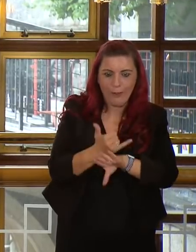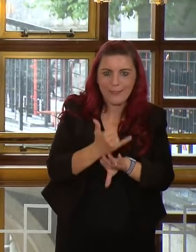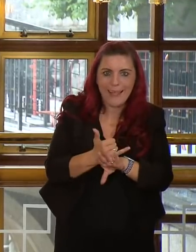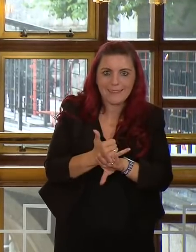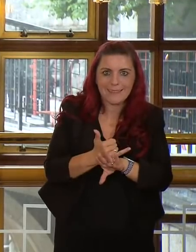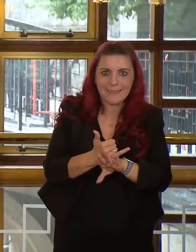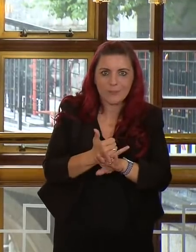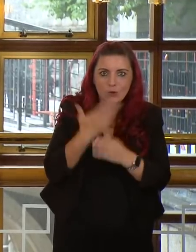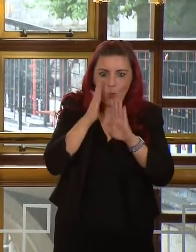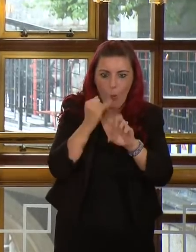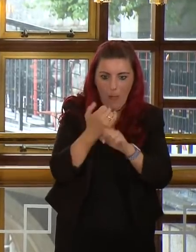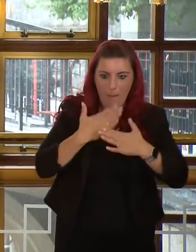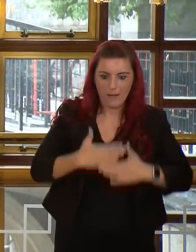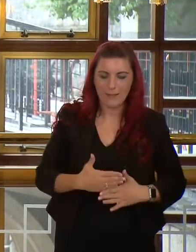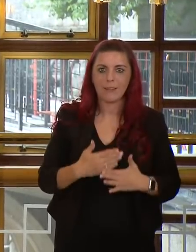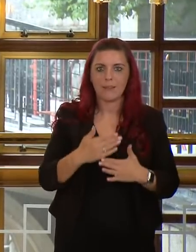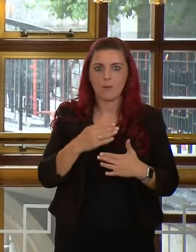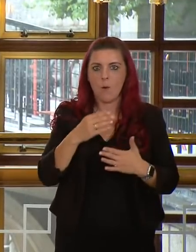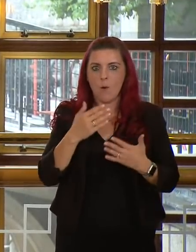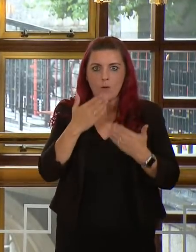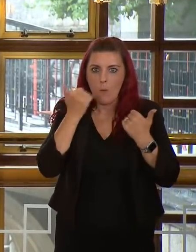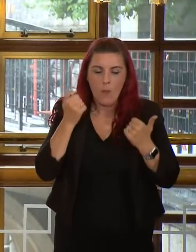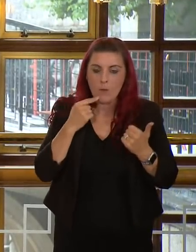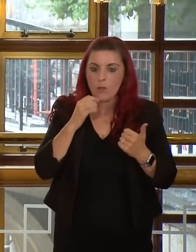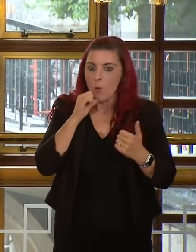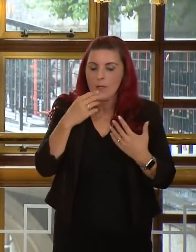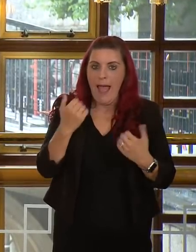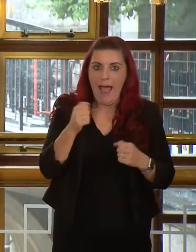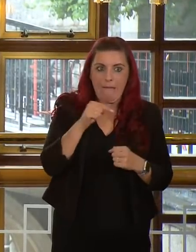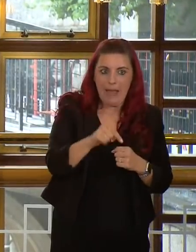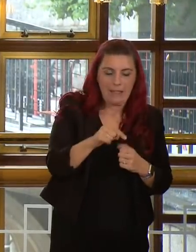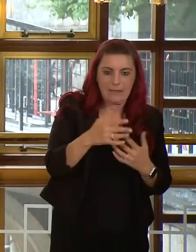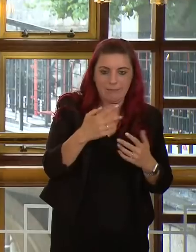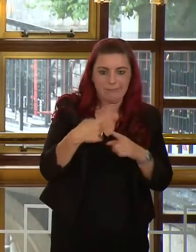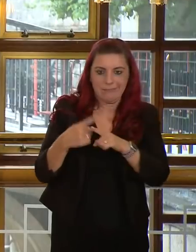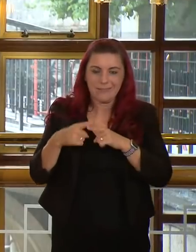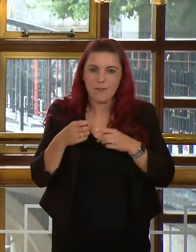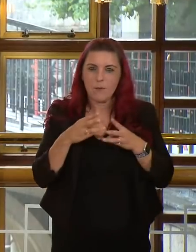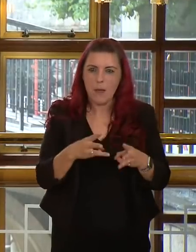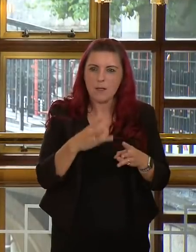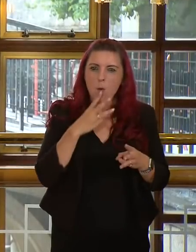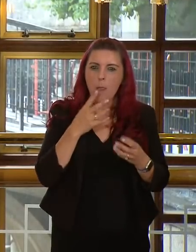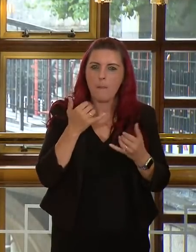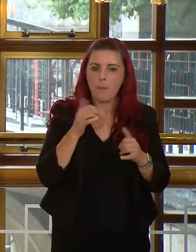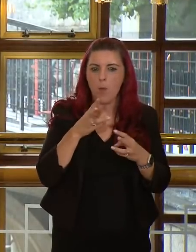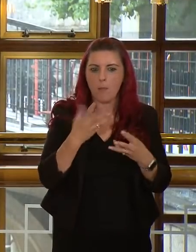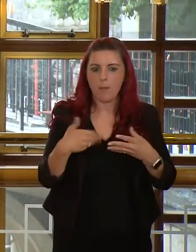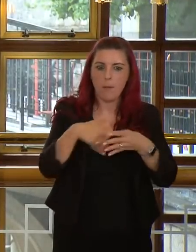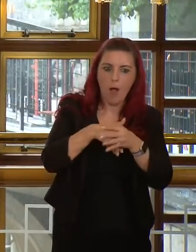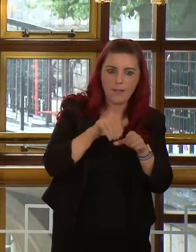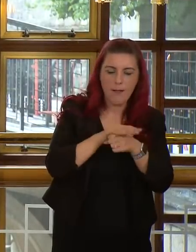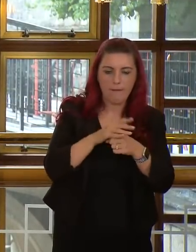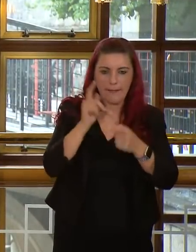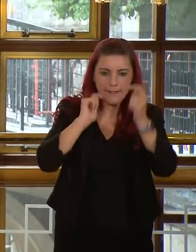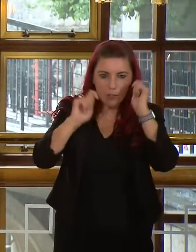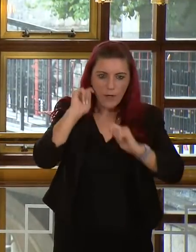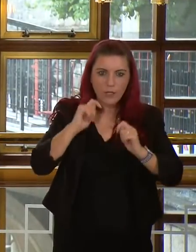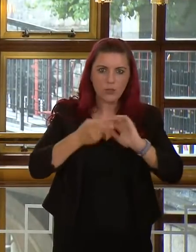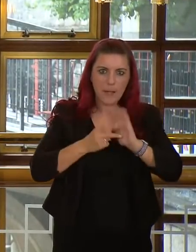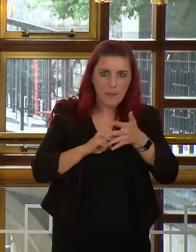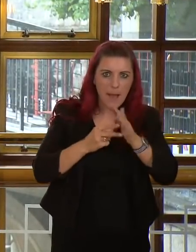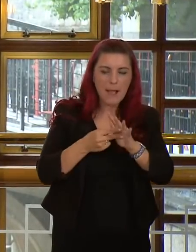test that was accurate, that would be a different thing. We don't have that yet, so that's unlikely to form part of the solution, but that's not to say it mightn't later